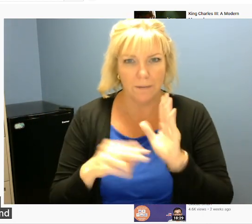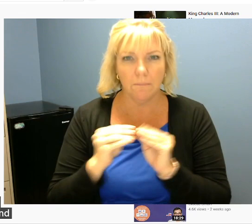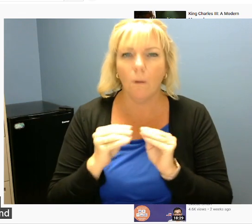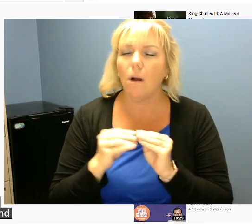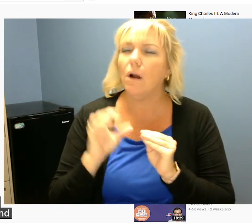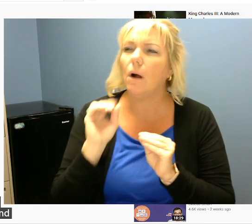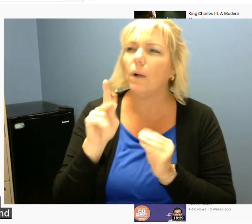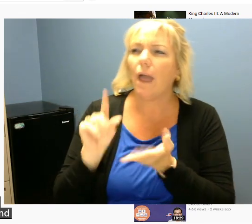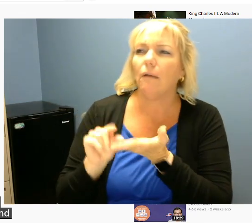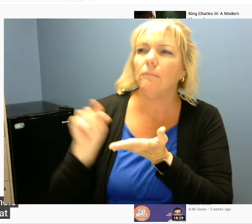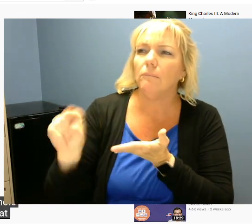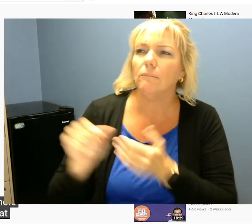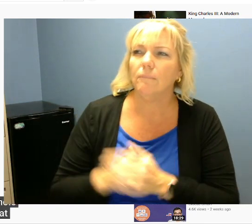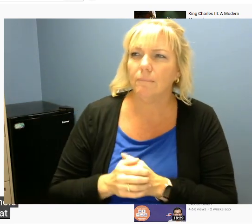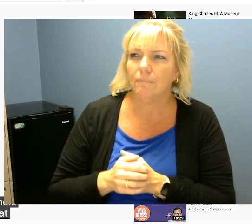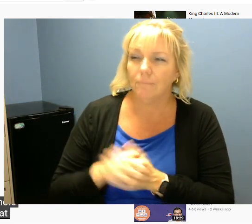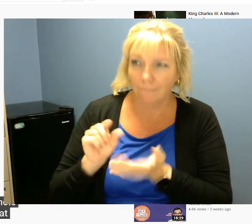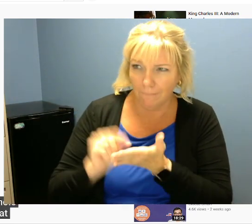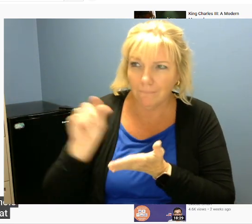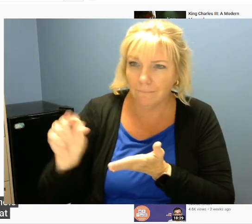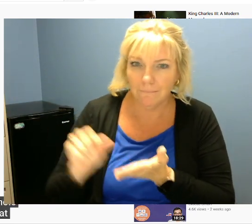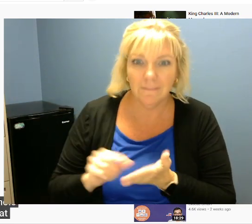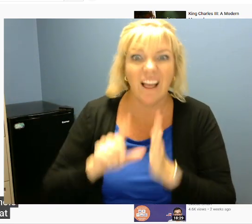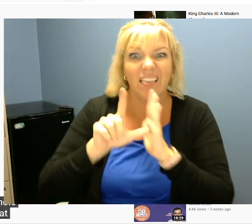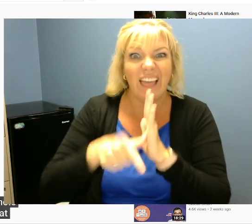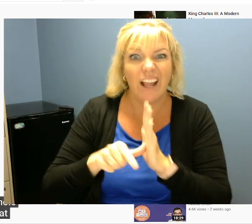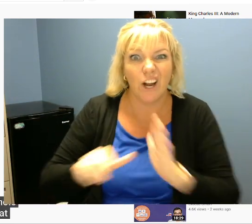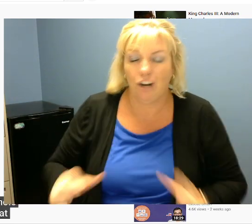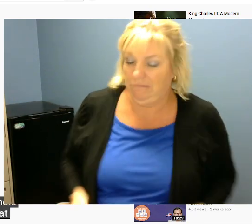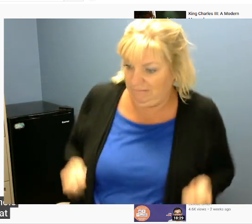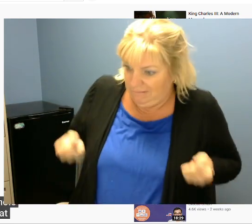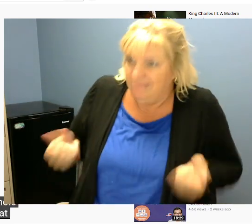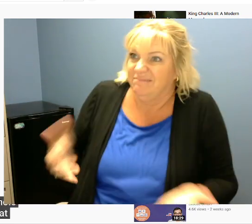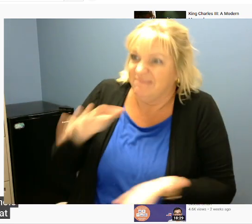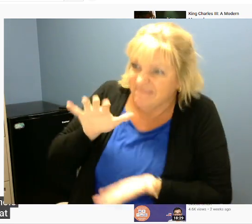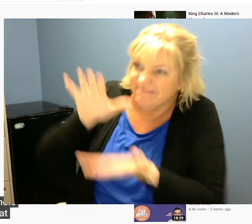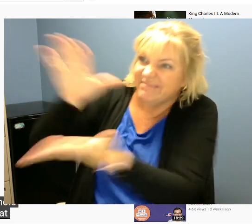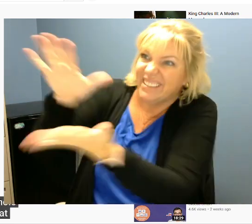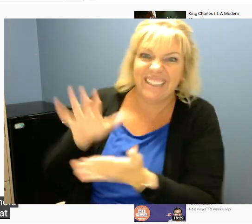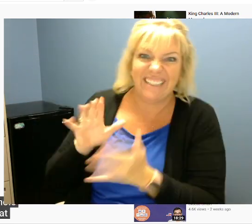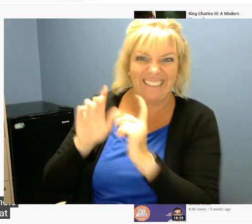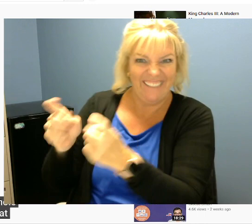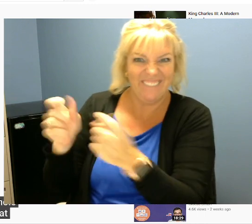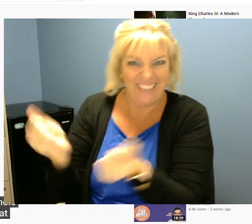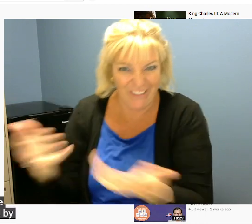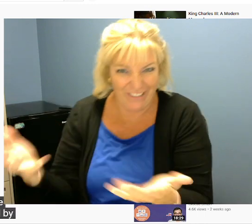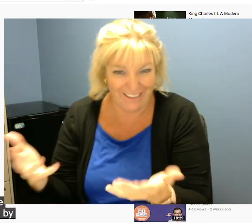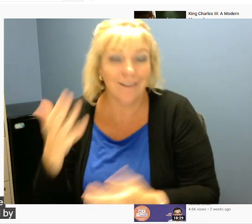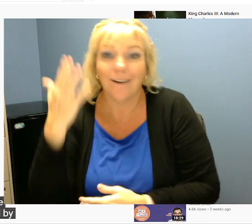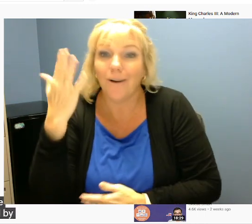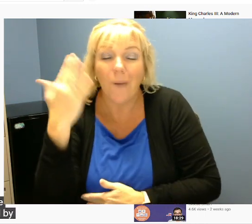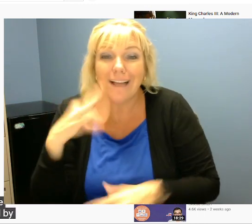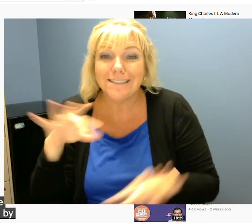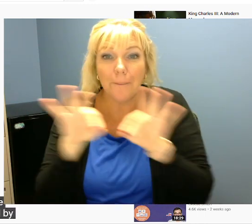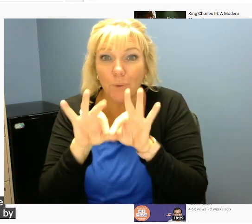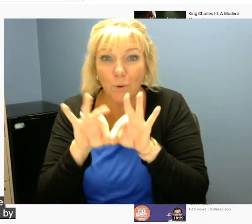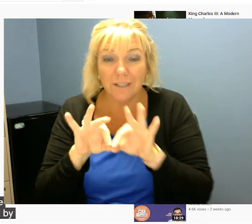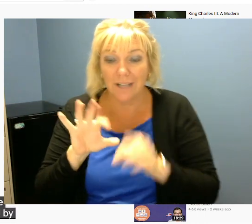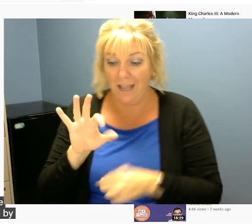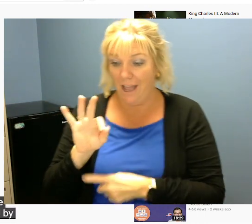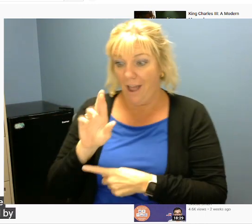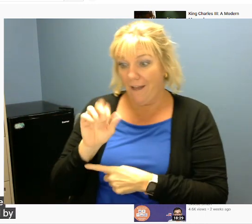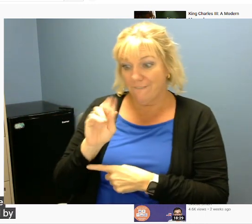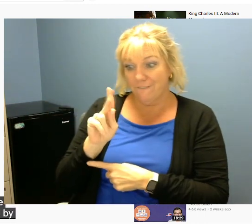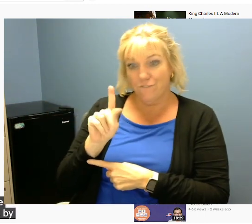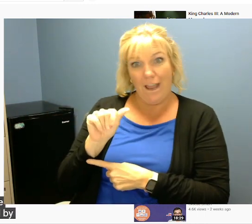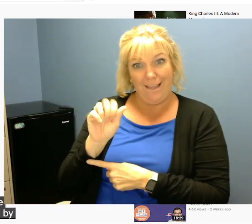bit, and I'll give him a little bit more. And then by the end, he's given him his whole pocket. And what's significant about that is that Franklin, the guy we used as